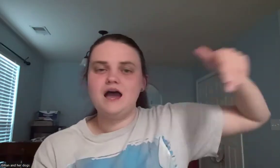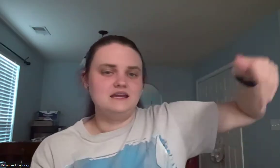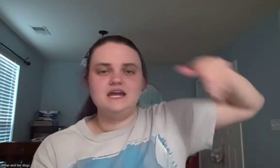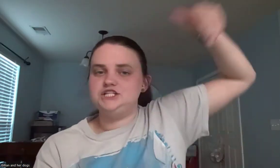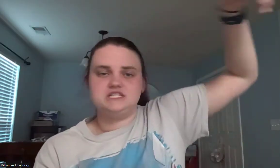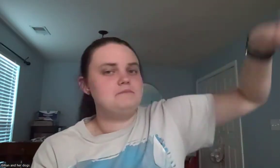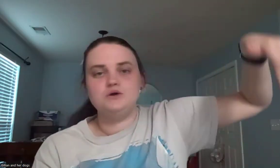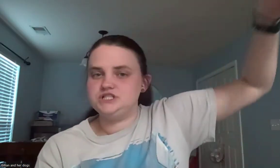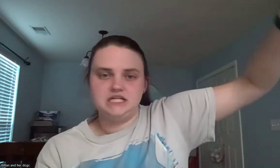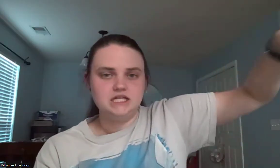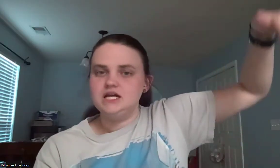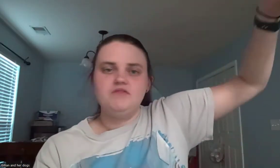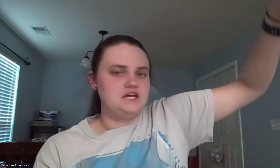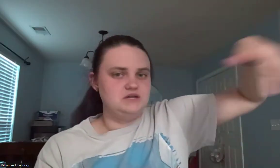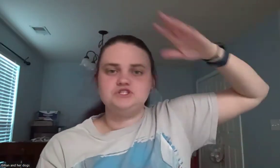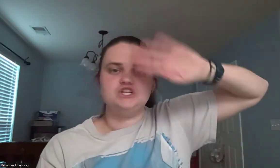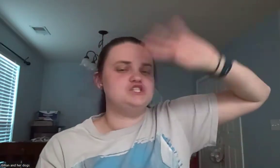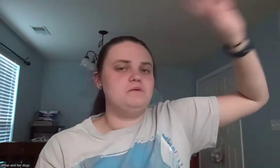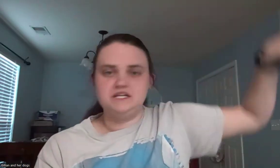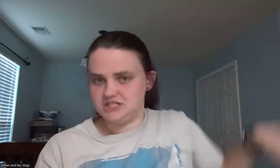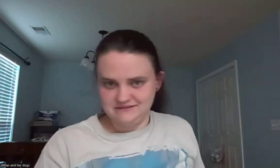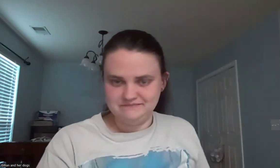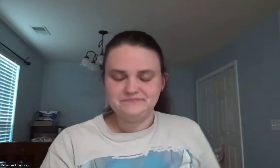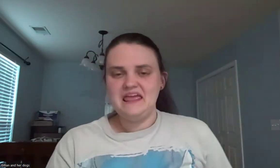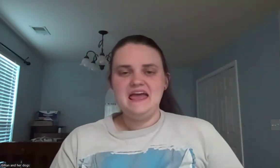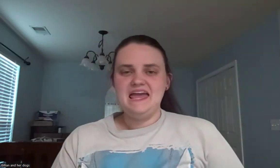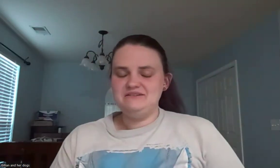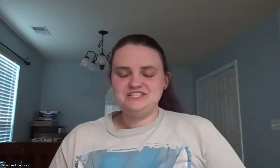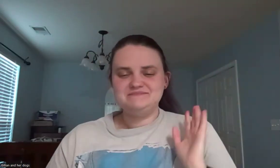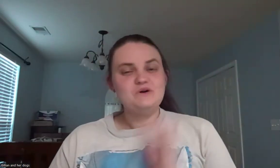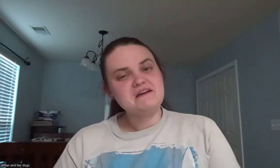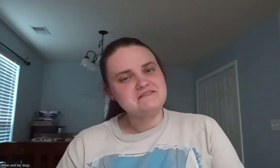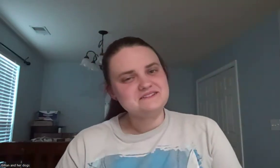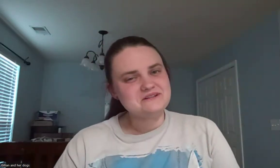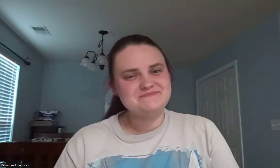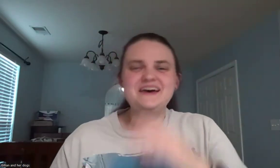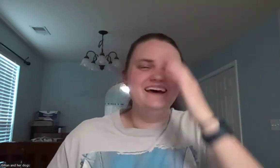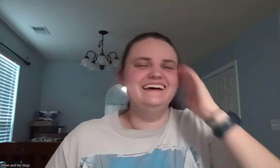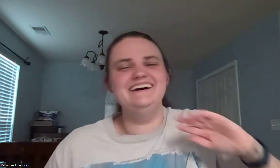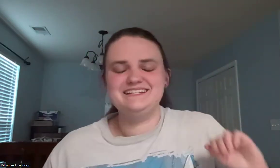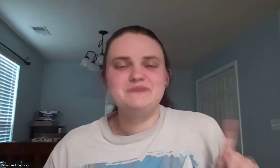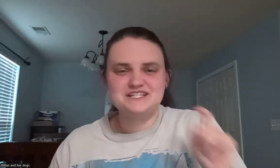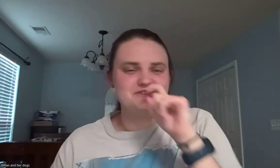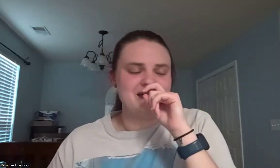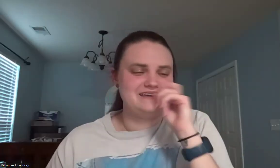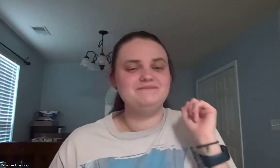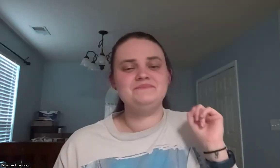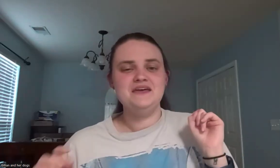dramatic and he just kept motioning that she was just so ancient. And it was just one of my favorite stories, especially for that kid.